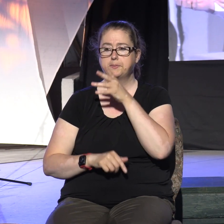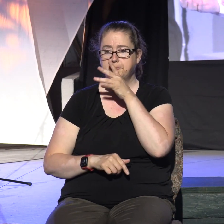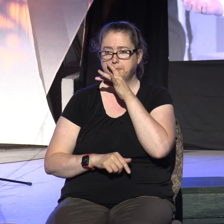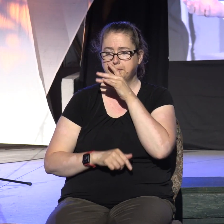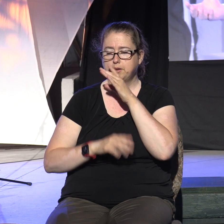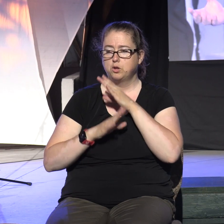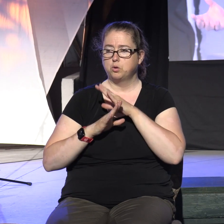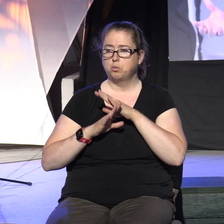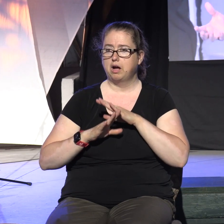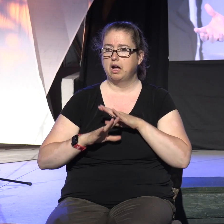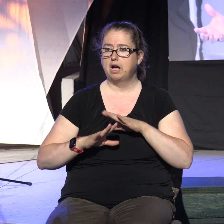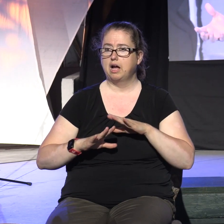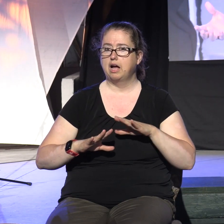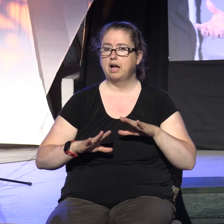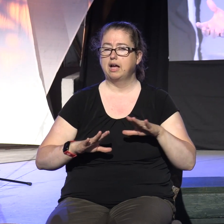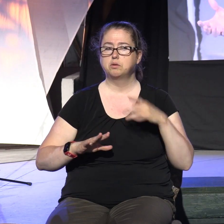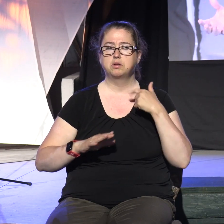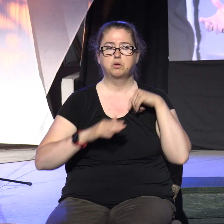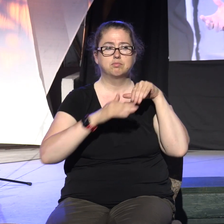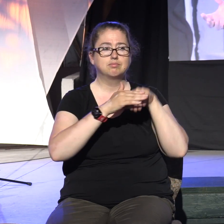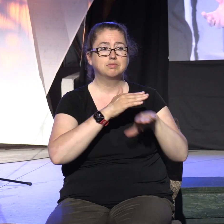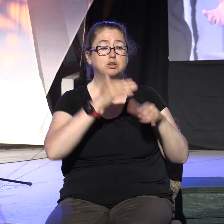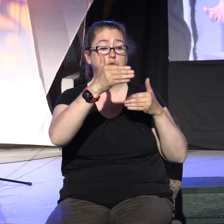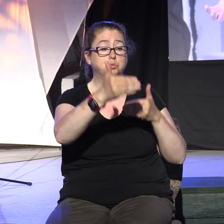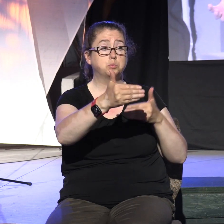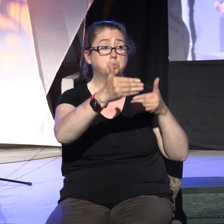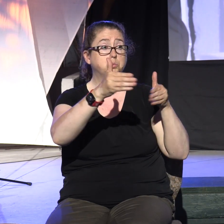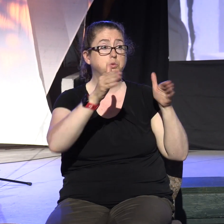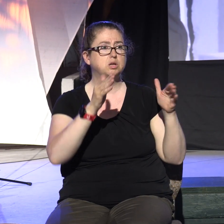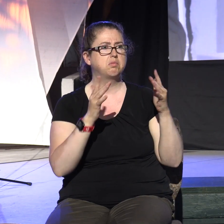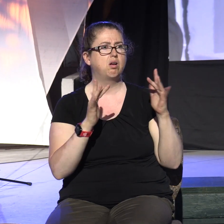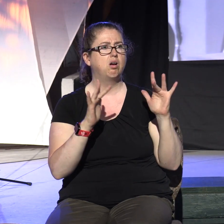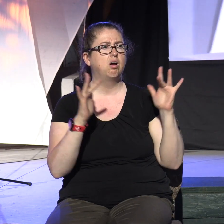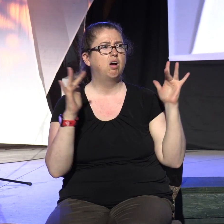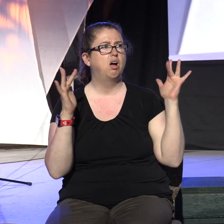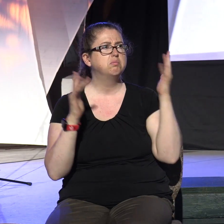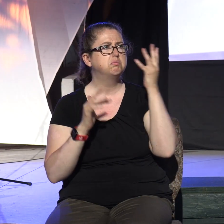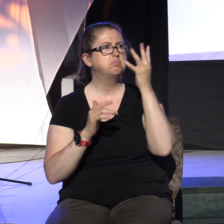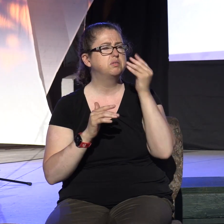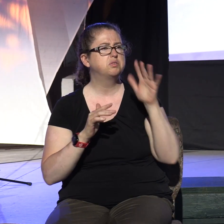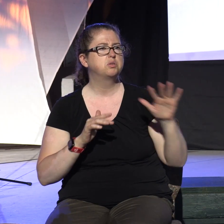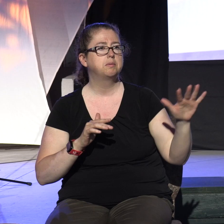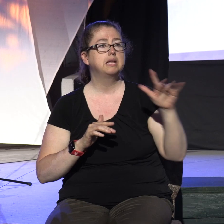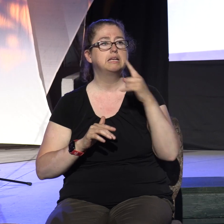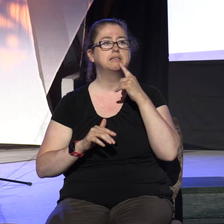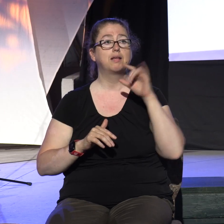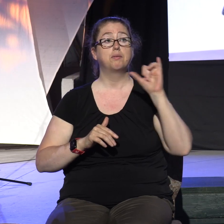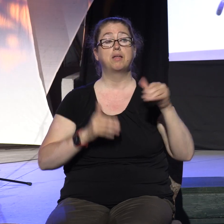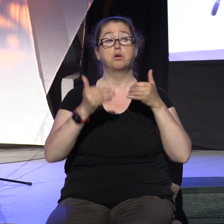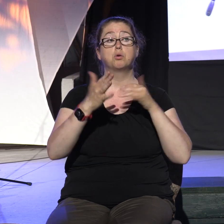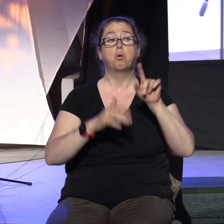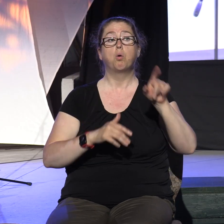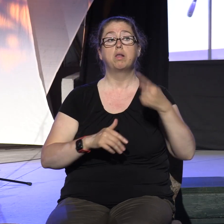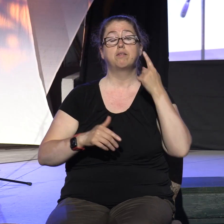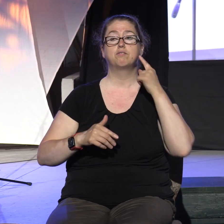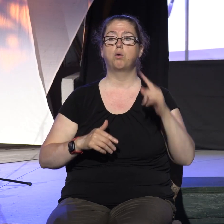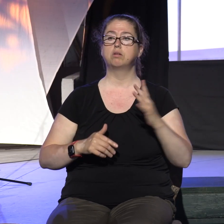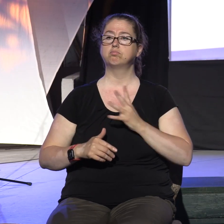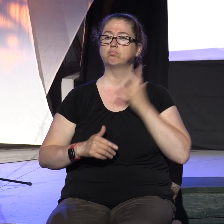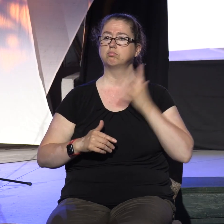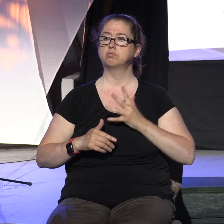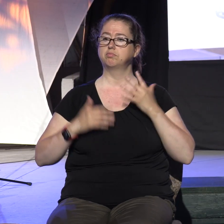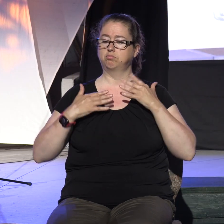And so we walked in, and it was just crammed with maybe a half dozen of these huge